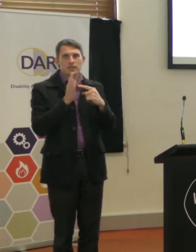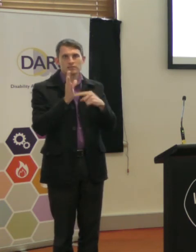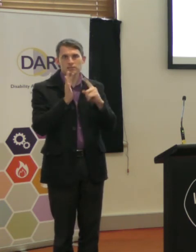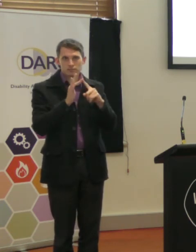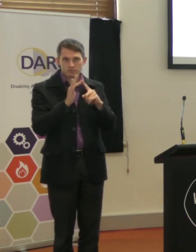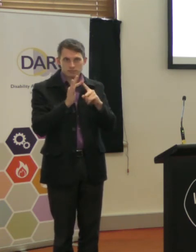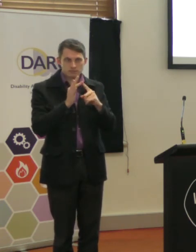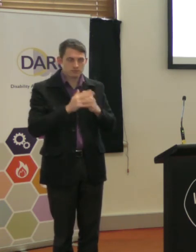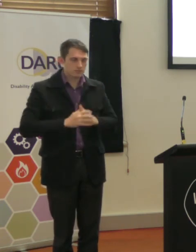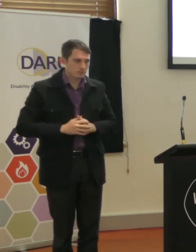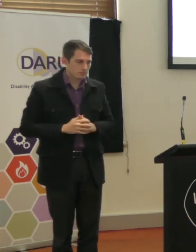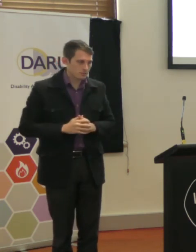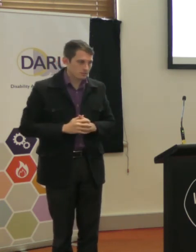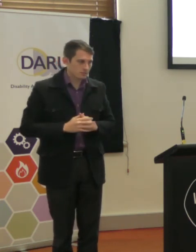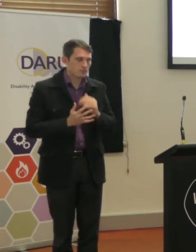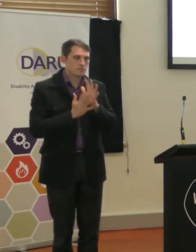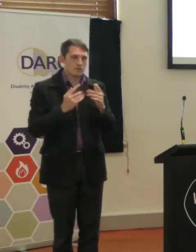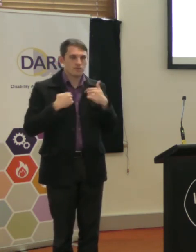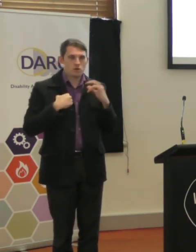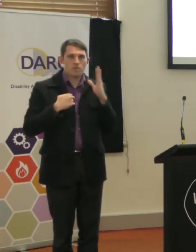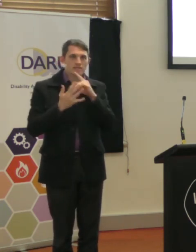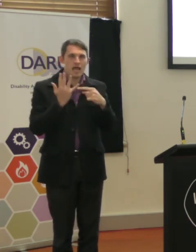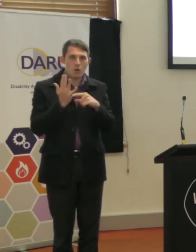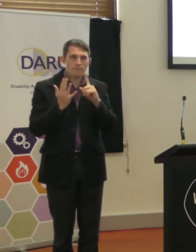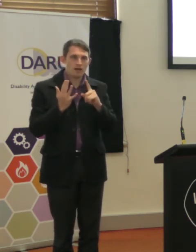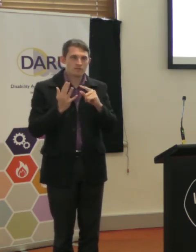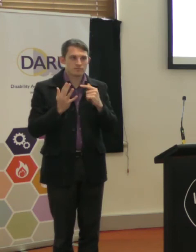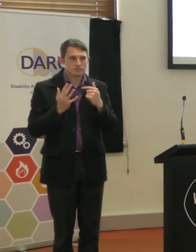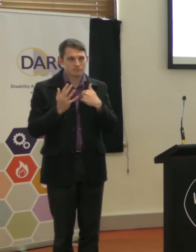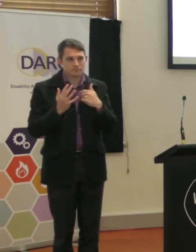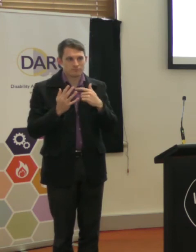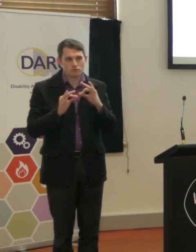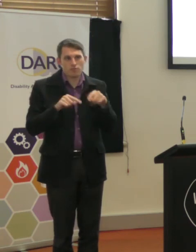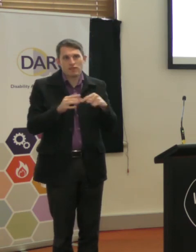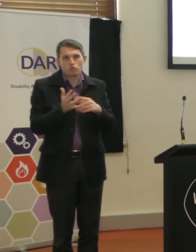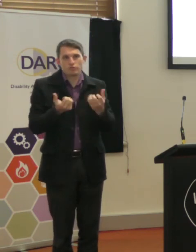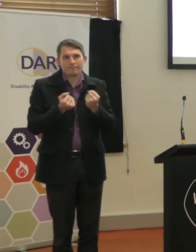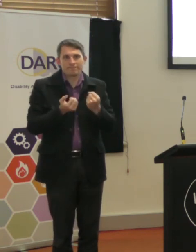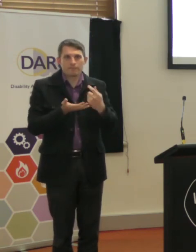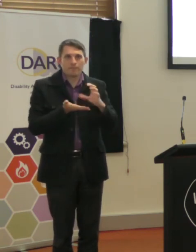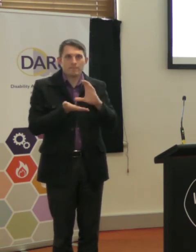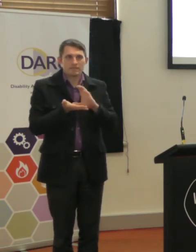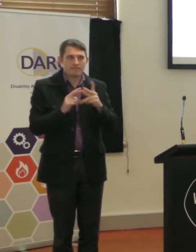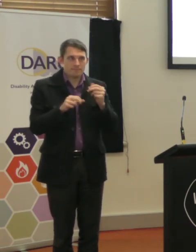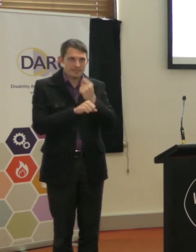estate, you don't miss out, but you're not there to, I suppose, receive the payment, if that makes sense.